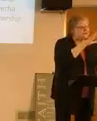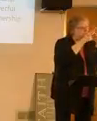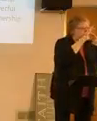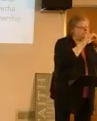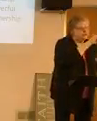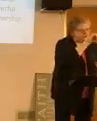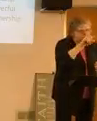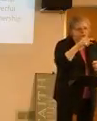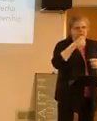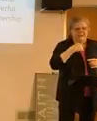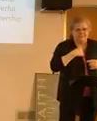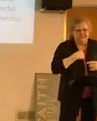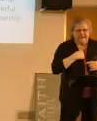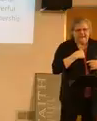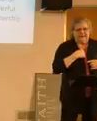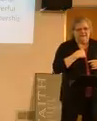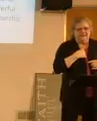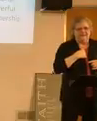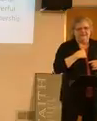us,